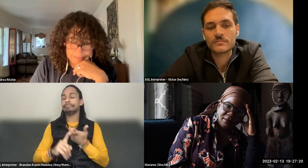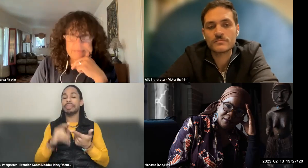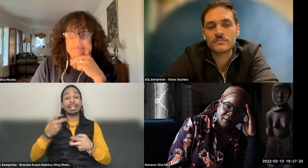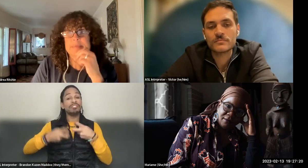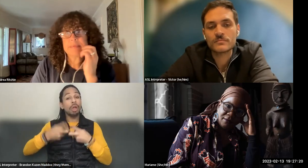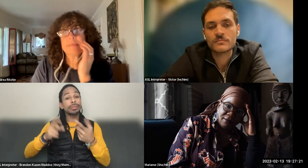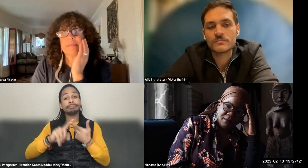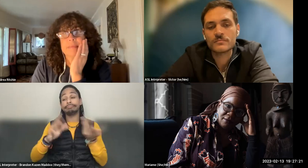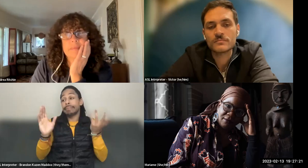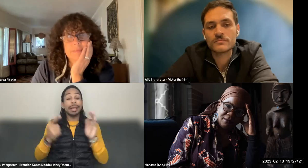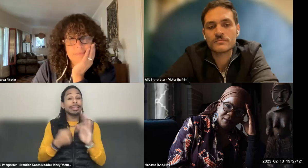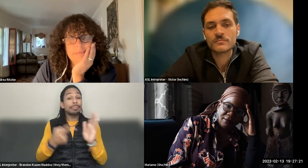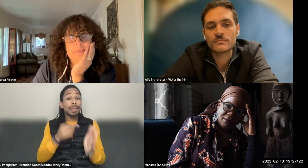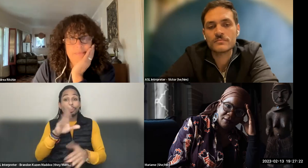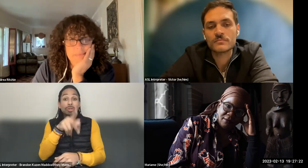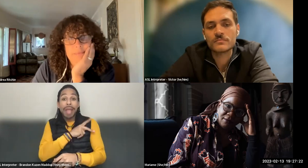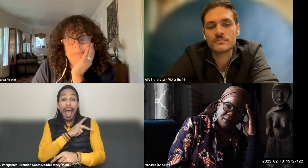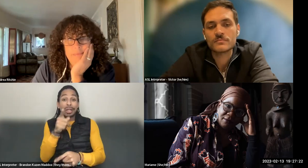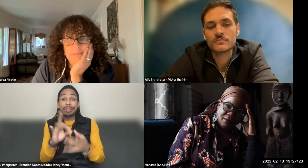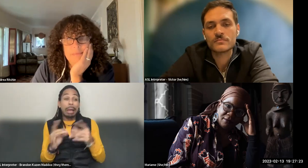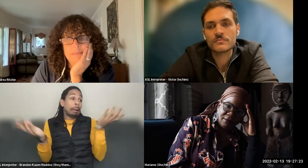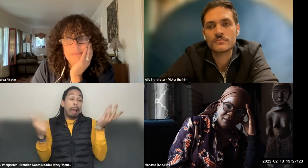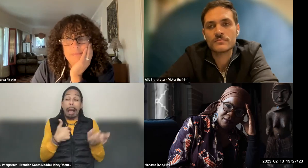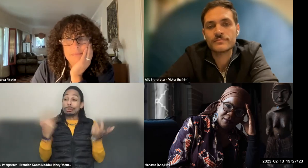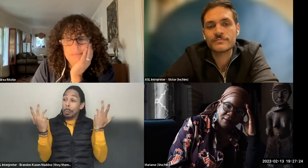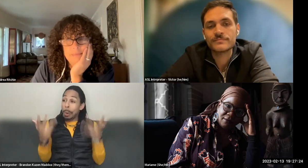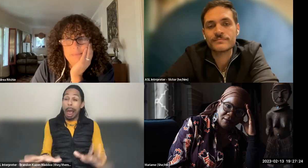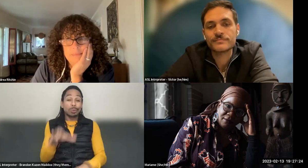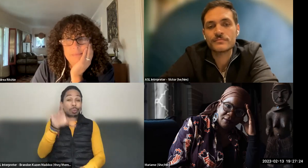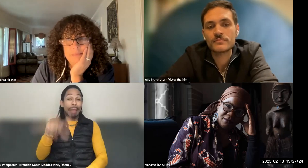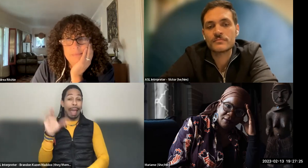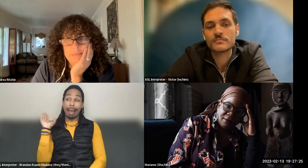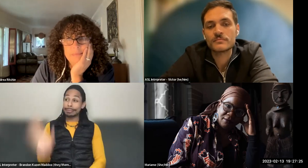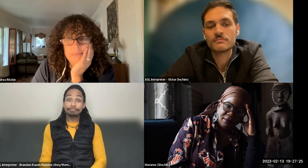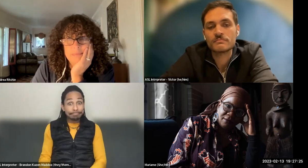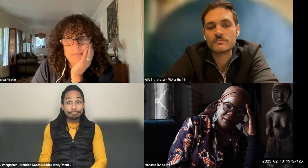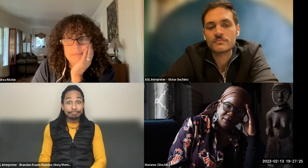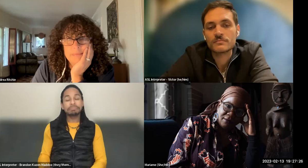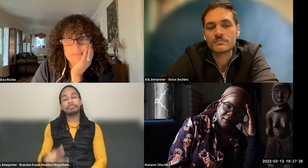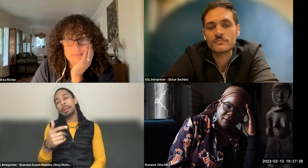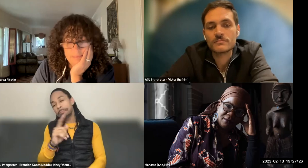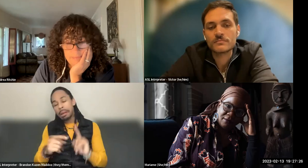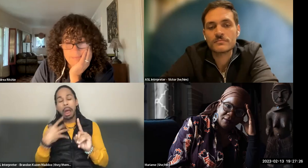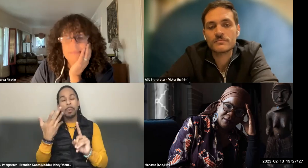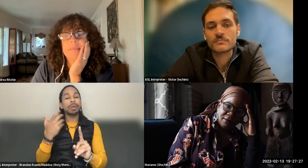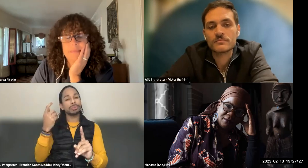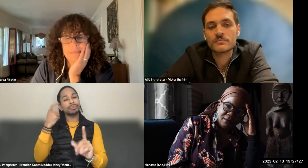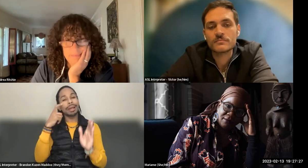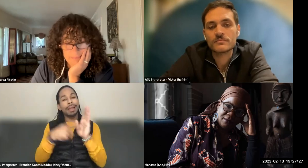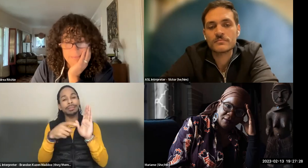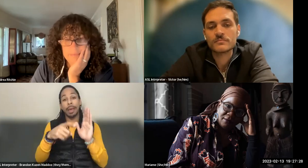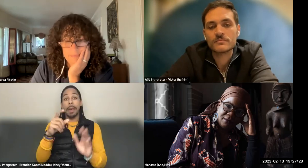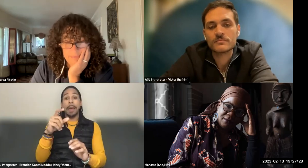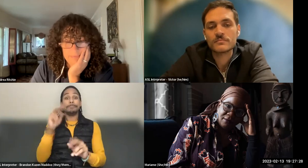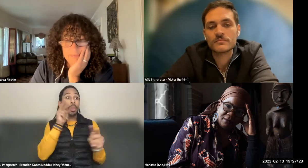your personality. You don't want to do it. You're just like, I don't want to do it. But I want to just point out that policing isn't simply imposed on us.